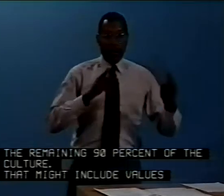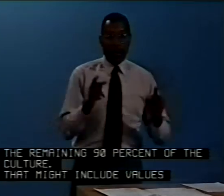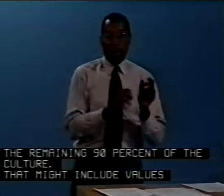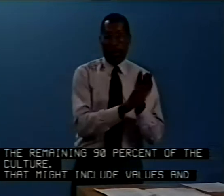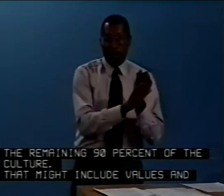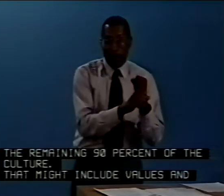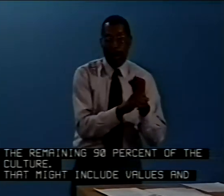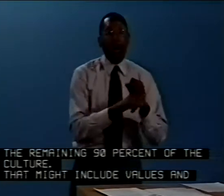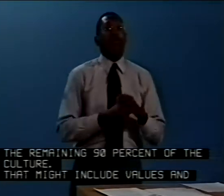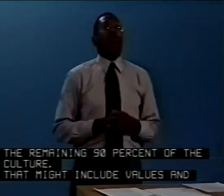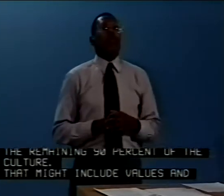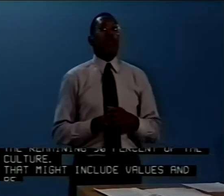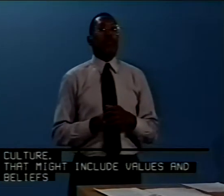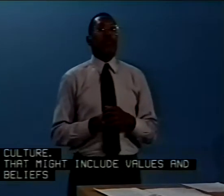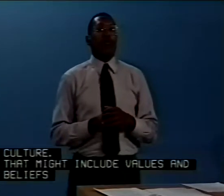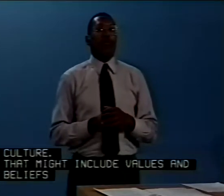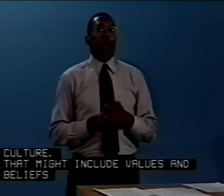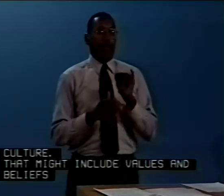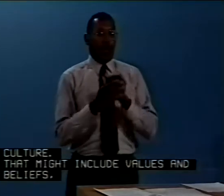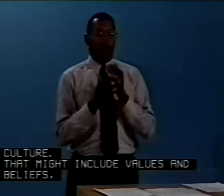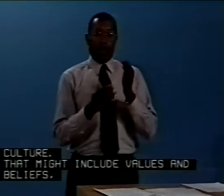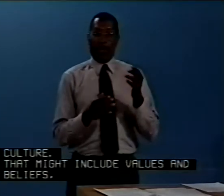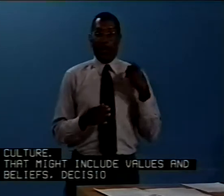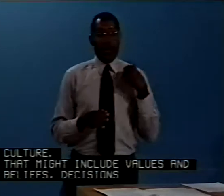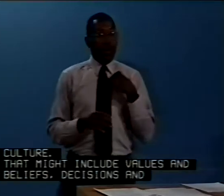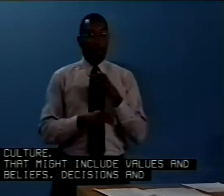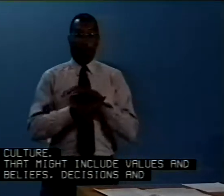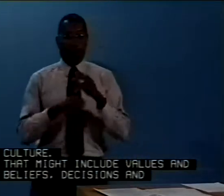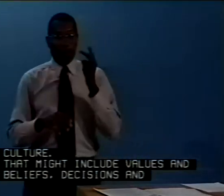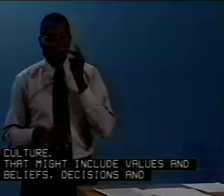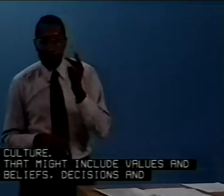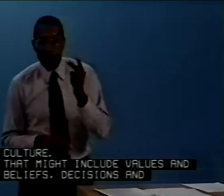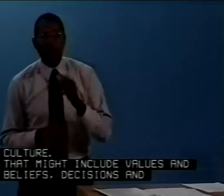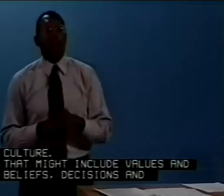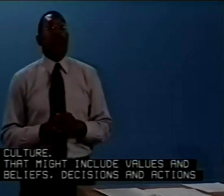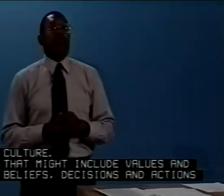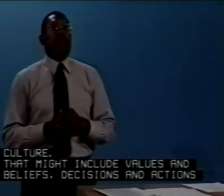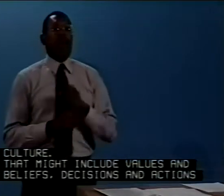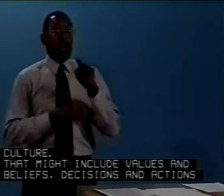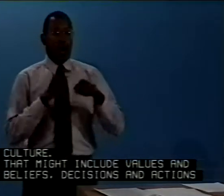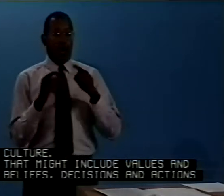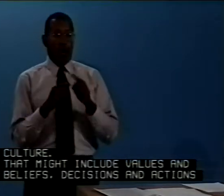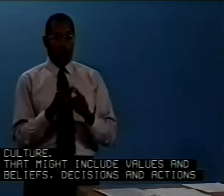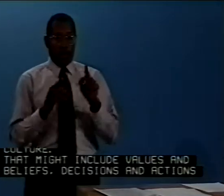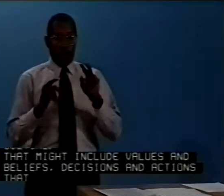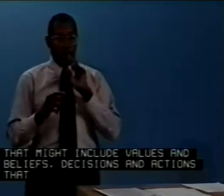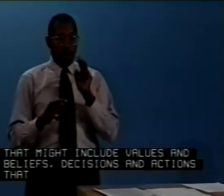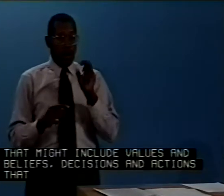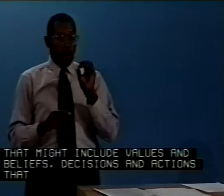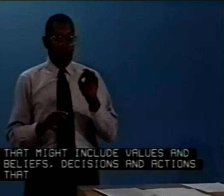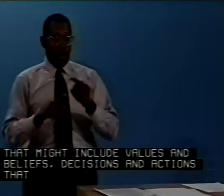decisions and actions that people make. The reasons they do that we don't